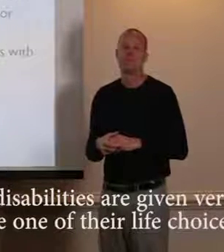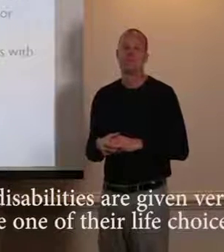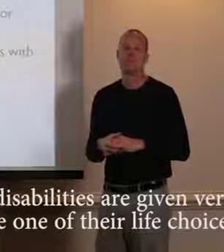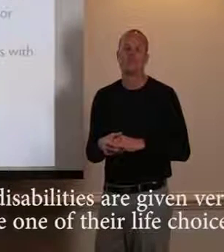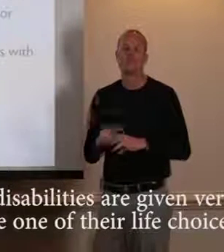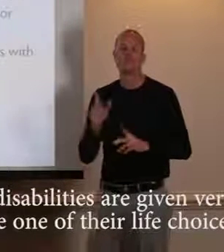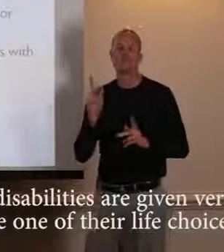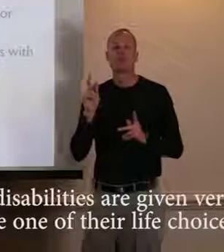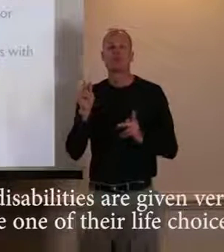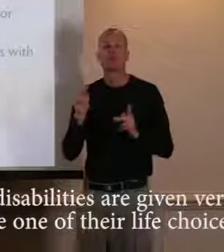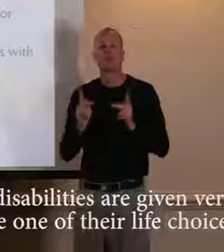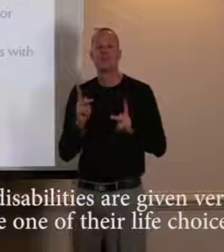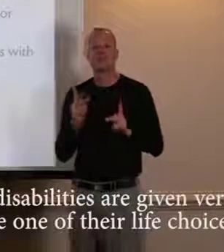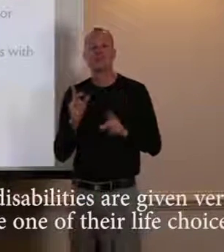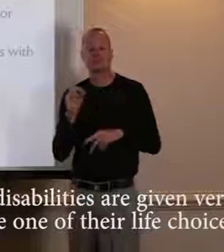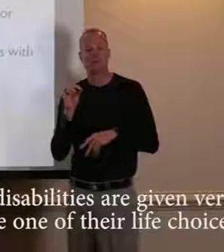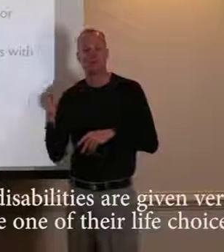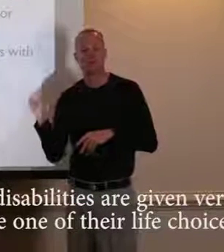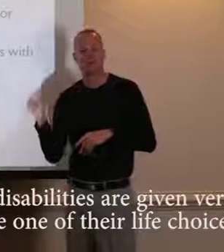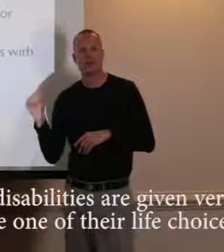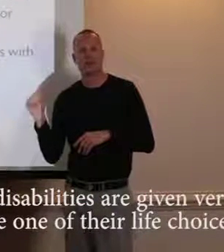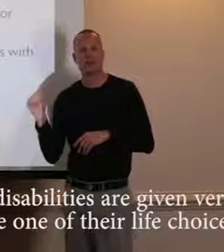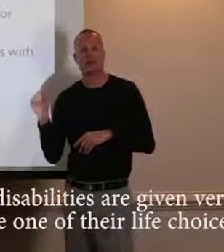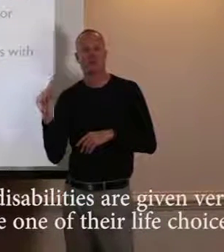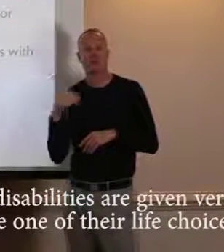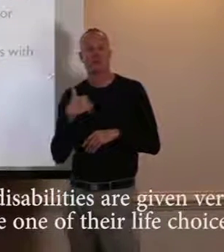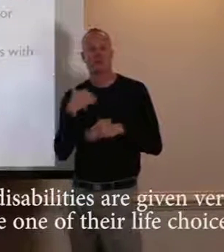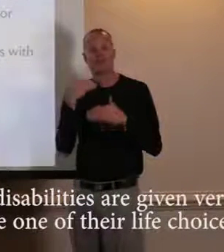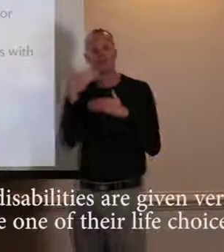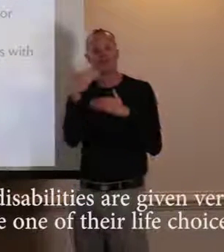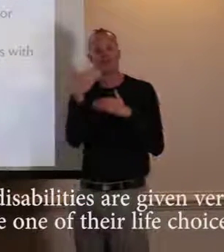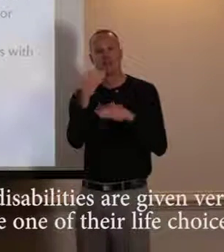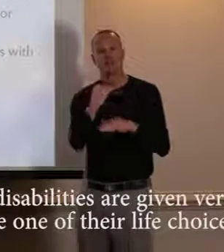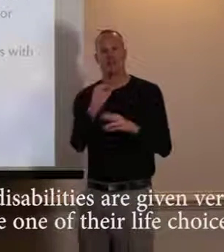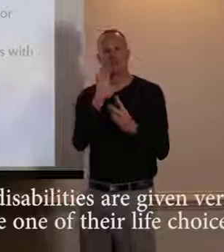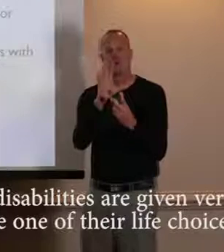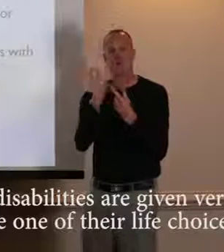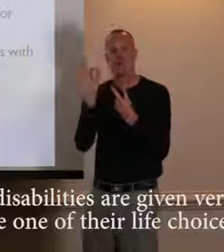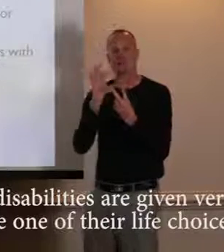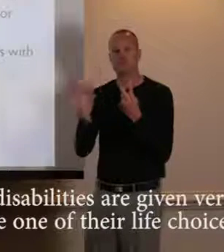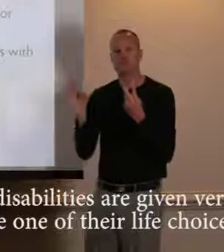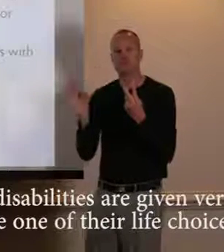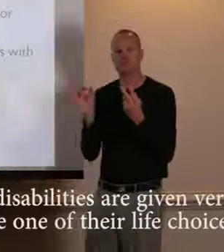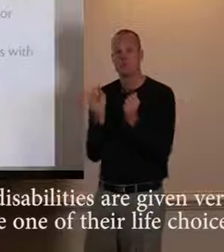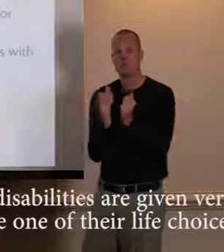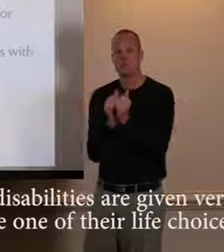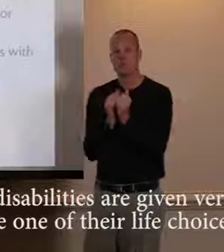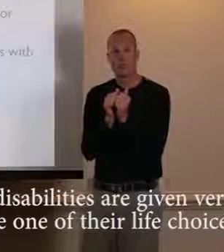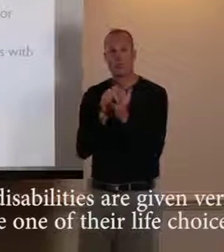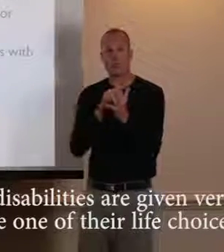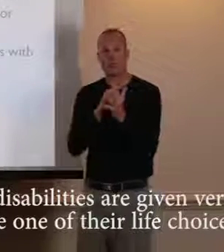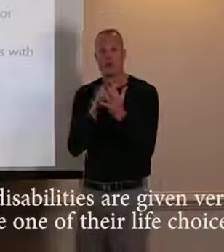People with disabilities are given very limited options in every single one of their life